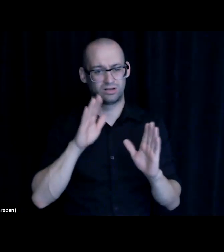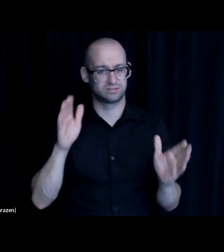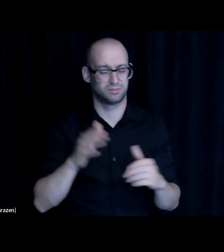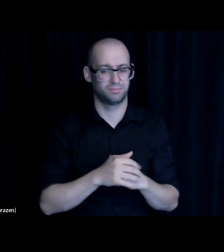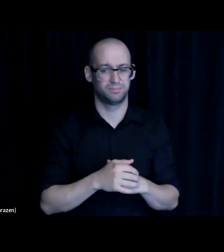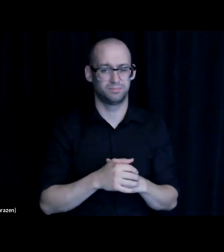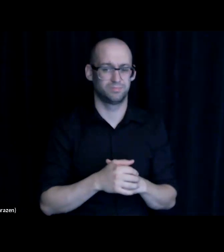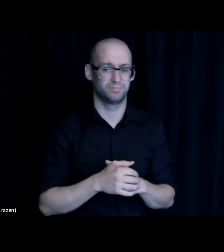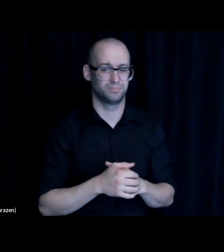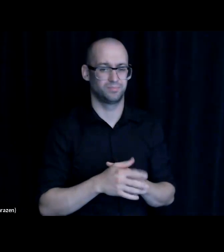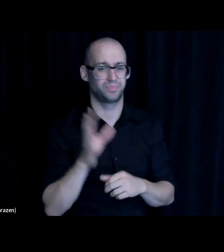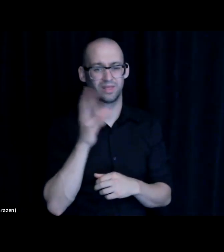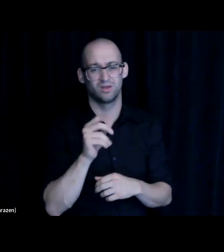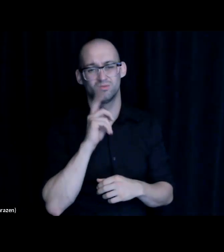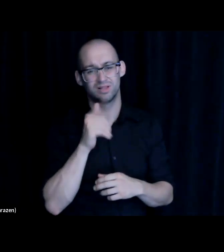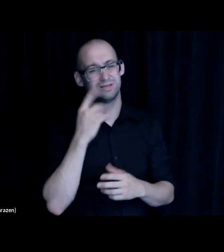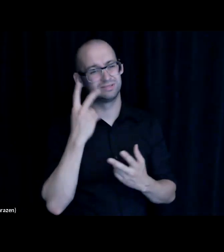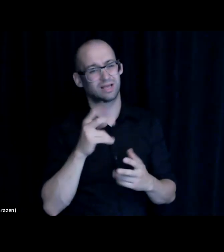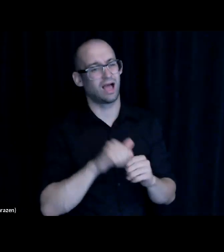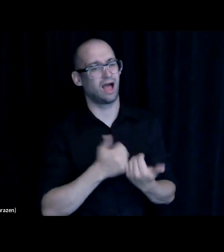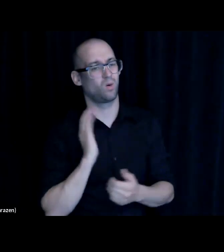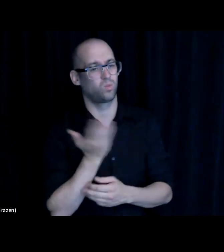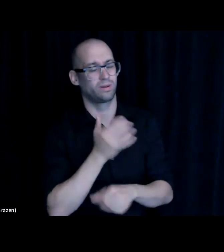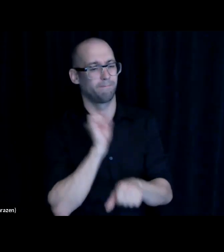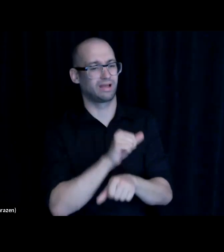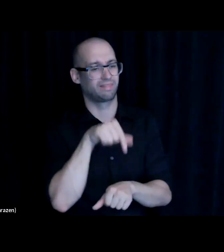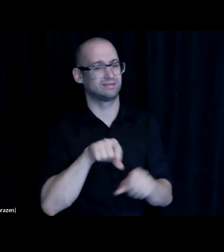and really it's like, okay, how do we make these systemic